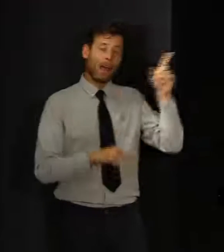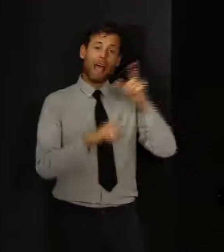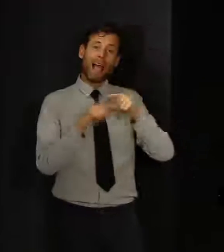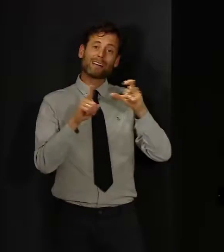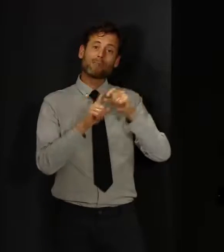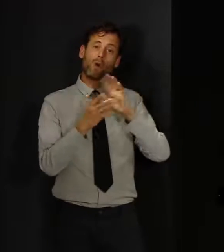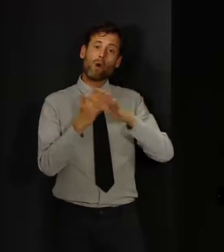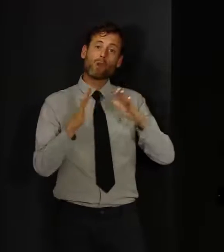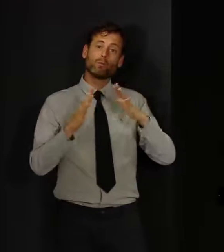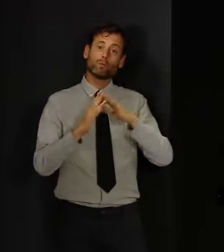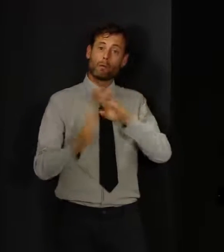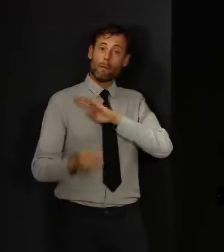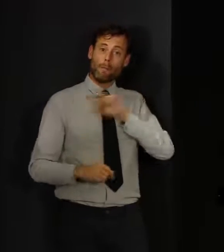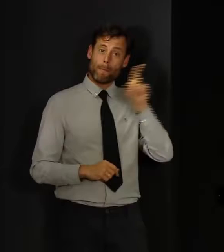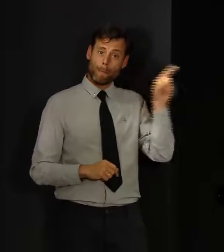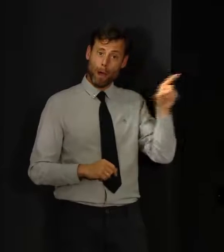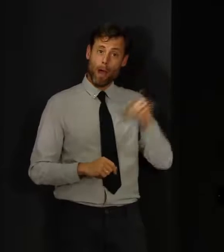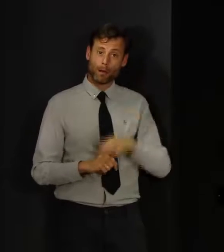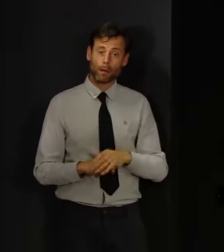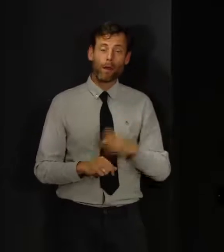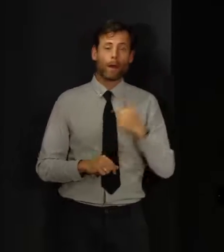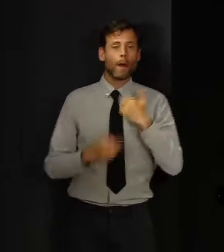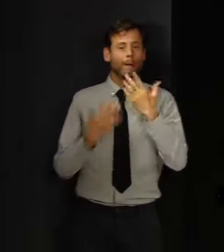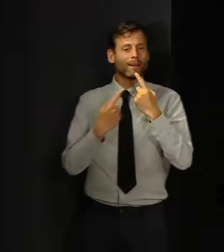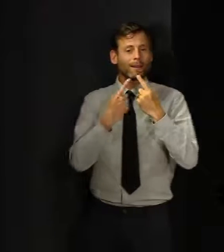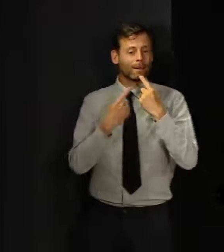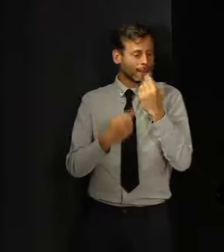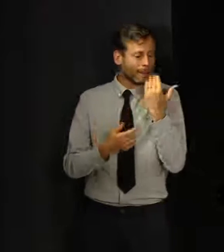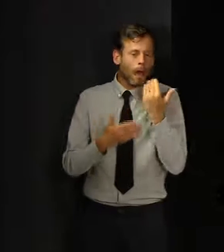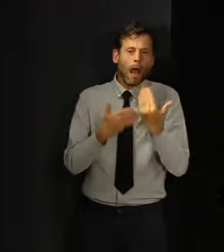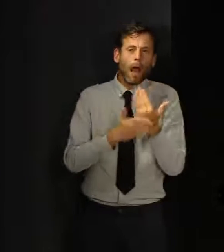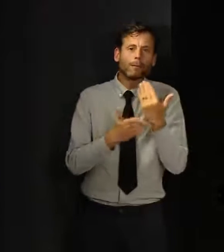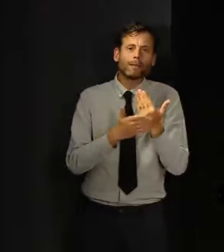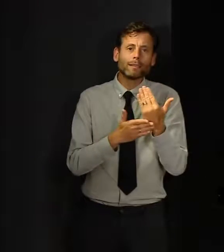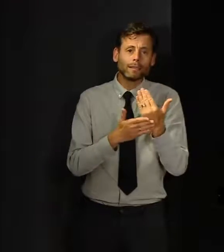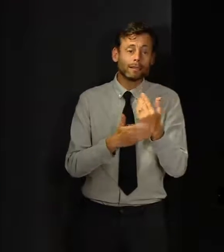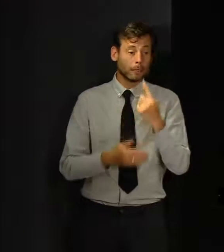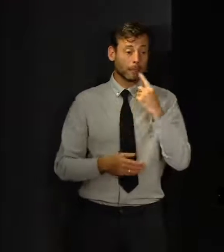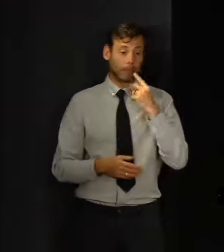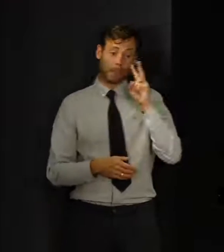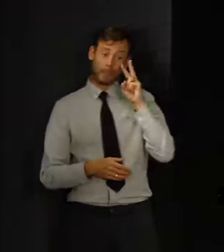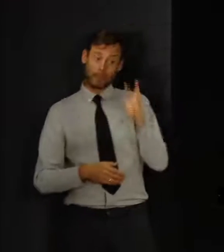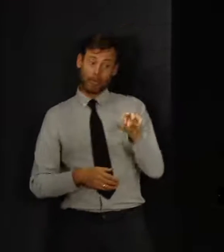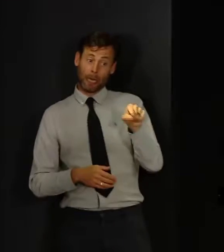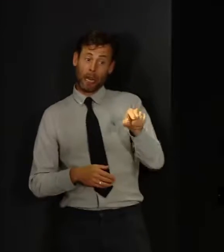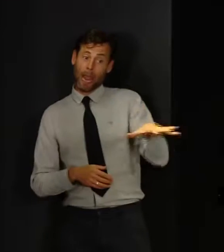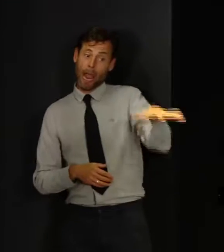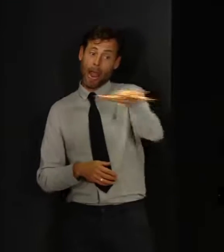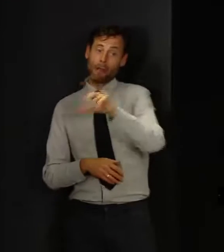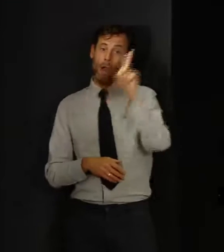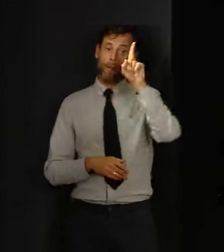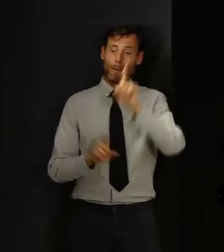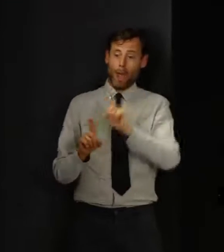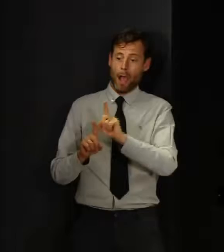Constable just over an hour ago for an update, and he tells me there is good social distancing, physical distancing being put in place. But as I said in